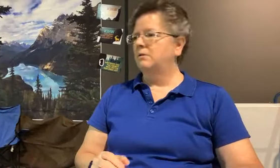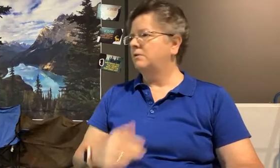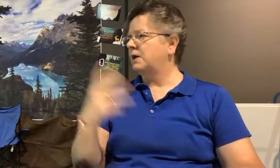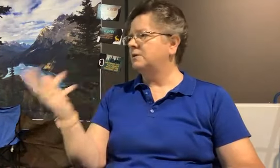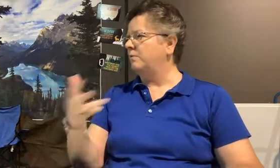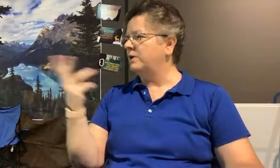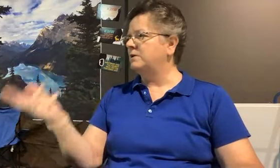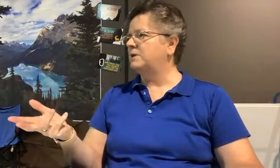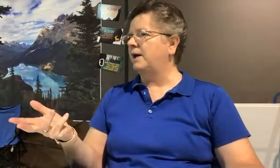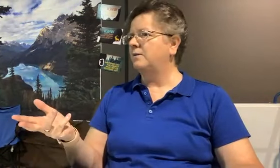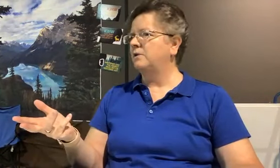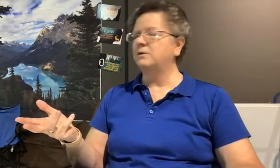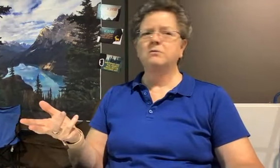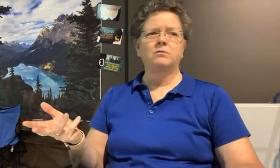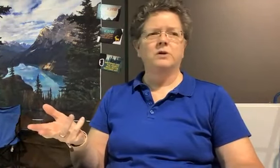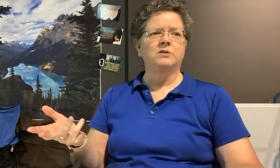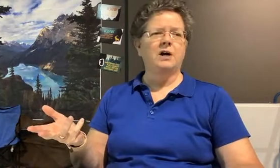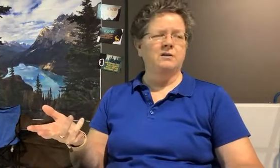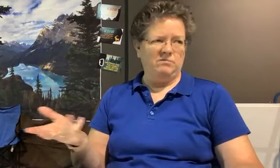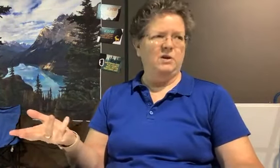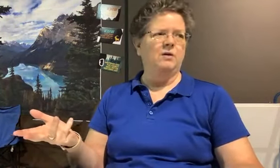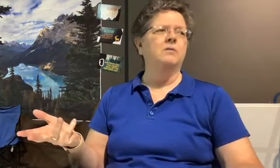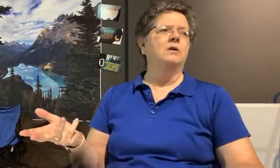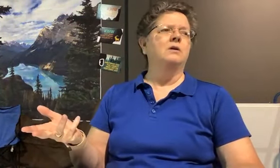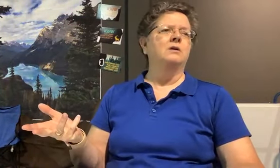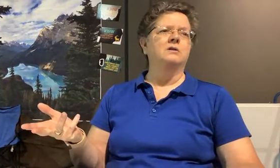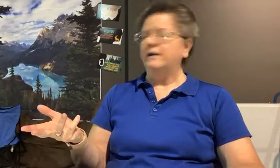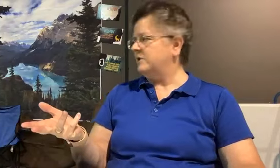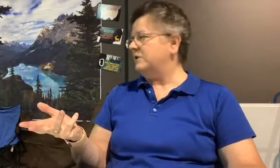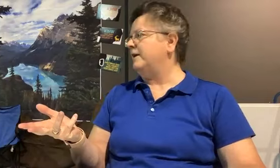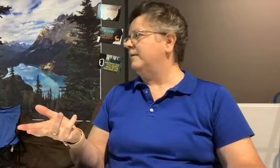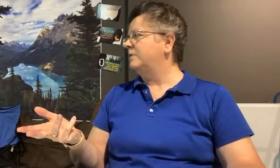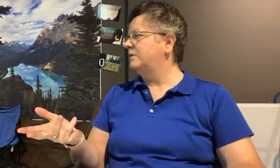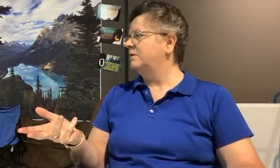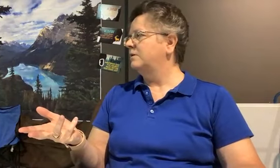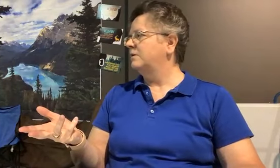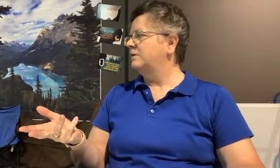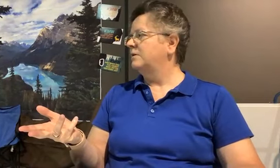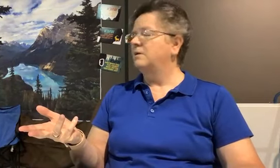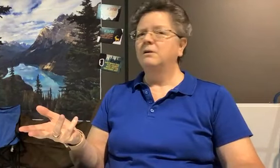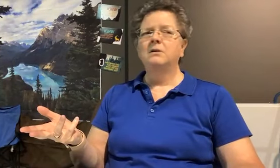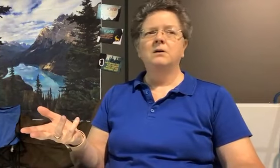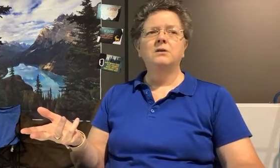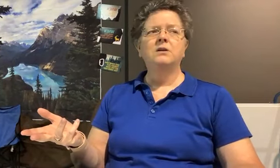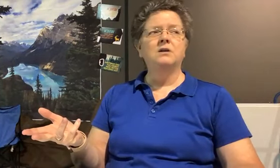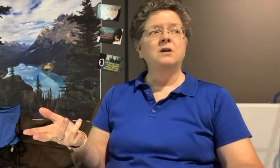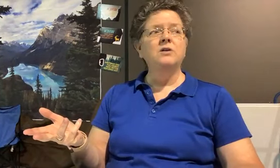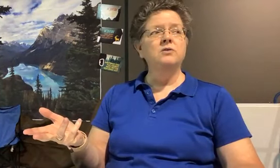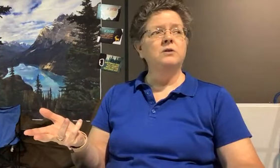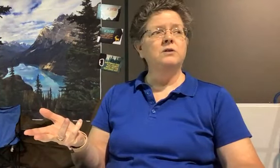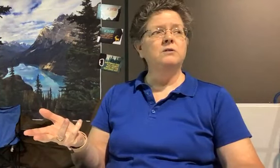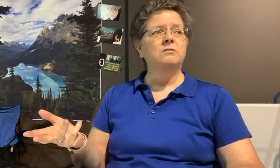Old Testament, what does he say? When he's trying to, you know, it's kind of a slam. It's an adulterous